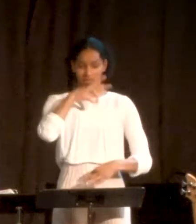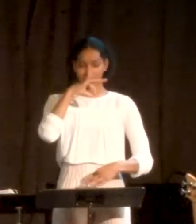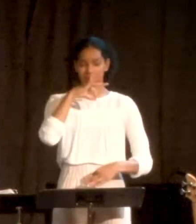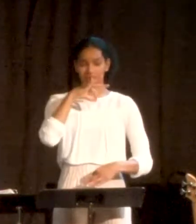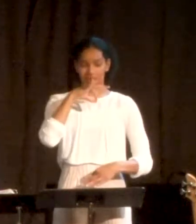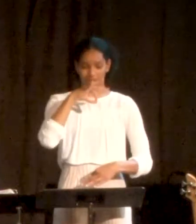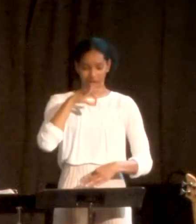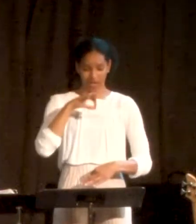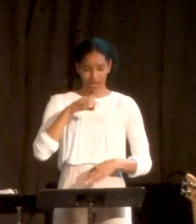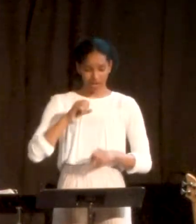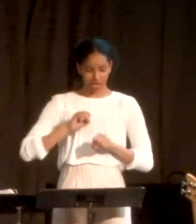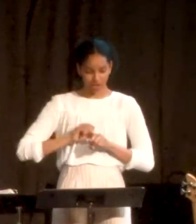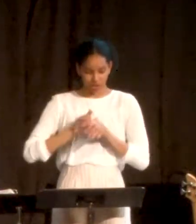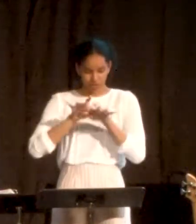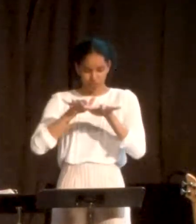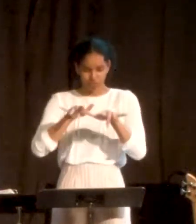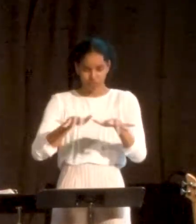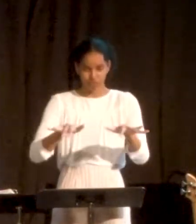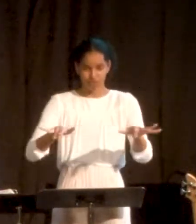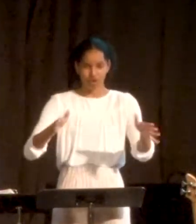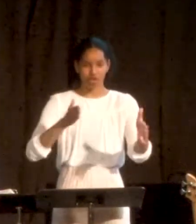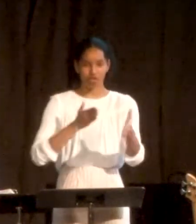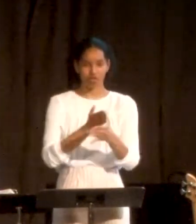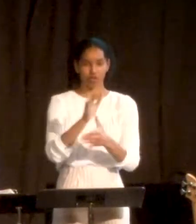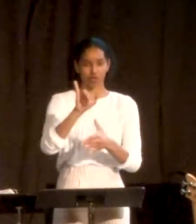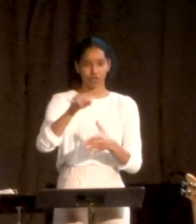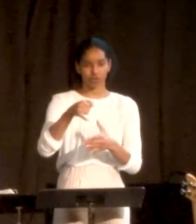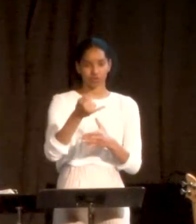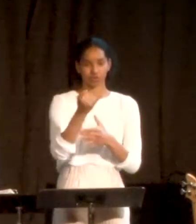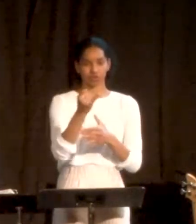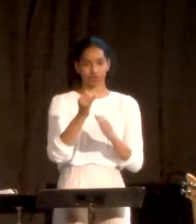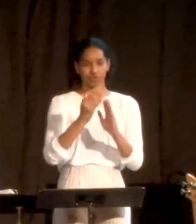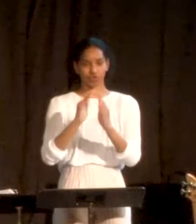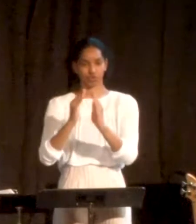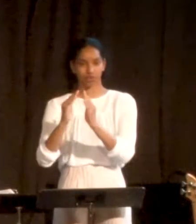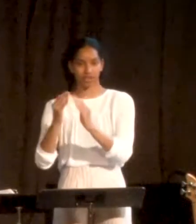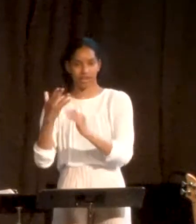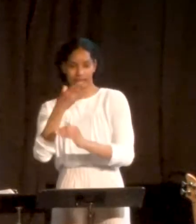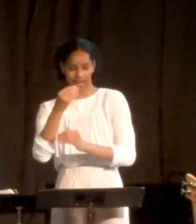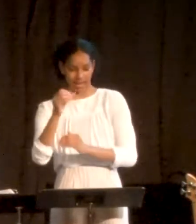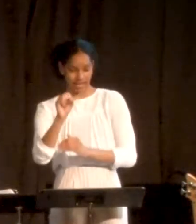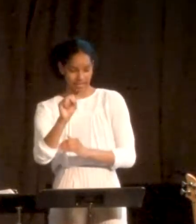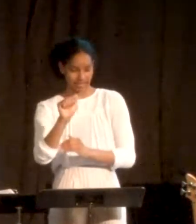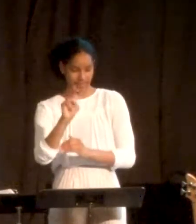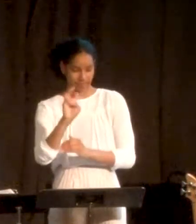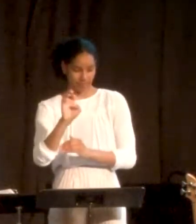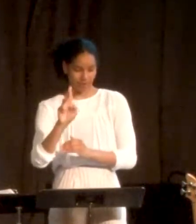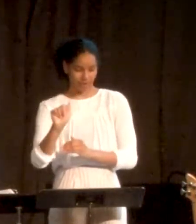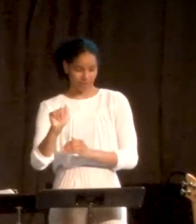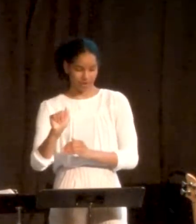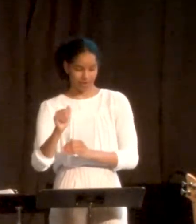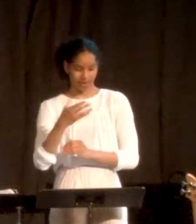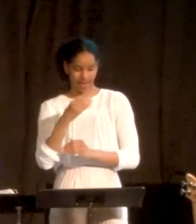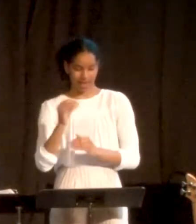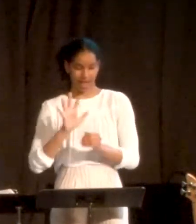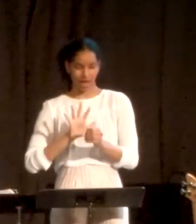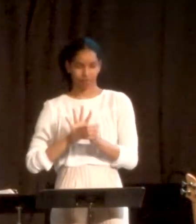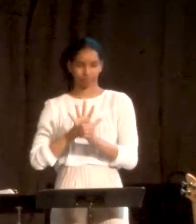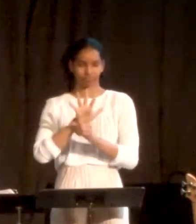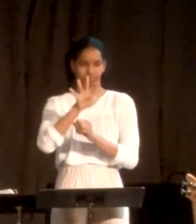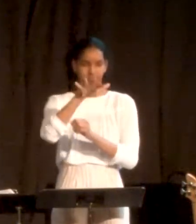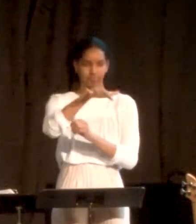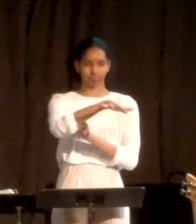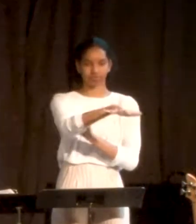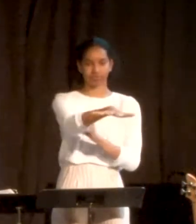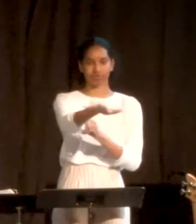then spread through Judea and Samaria and across the Mediterranean world all the way to the capital